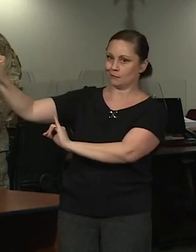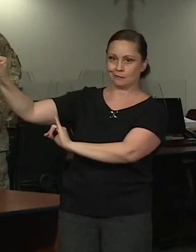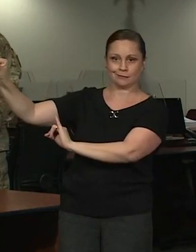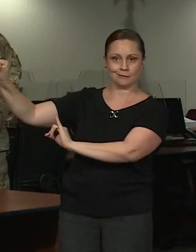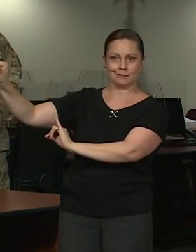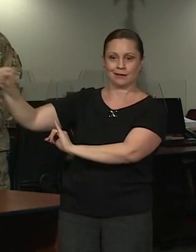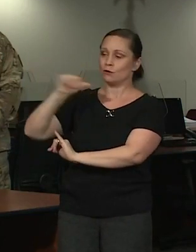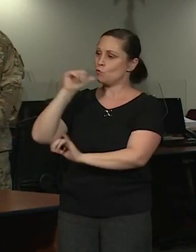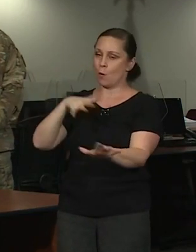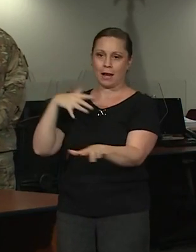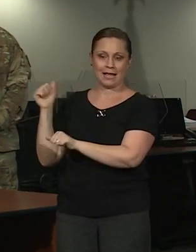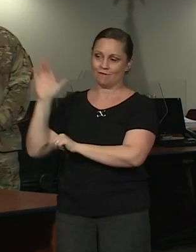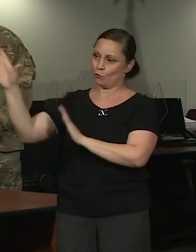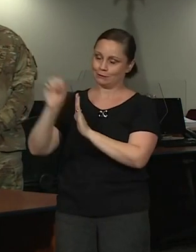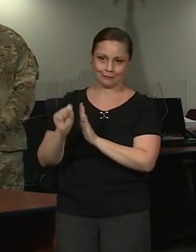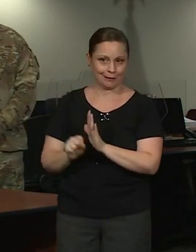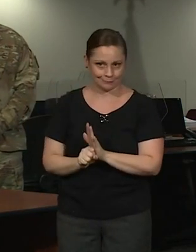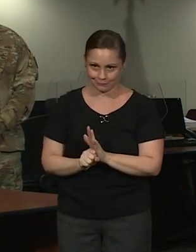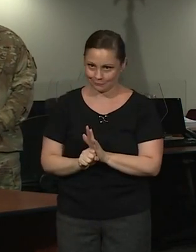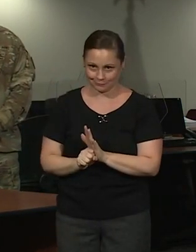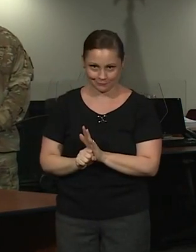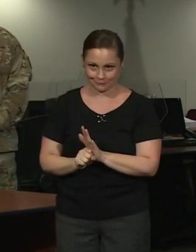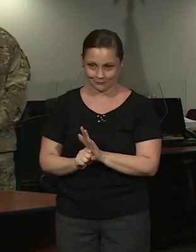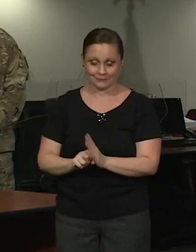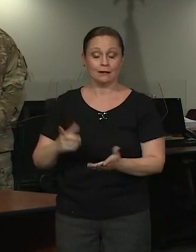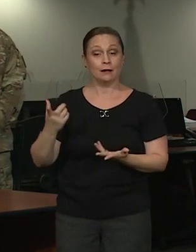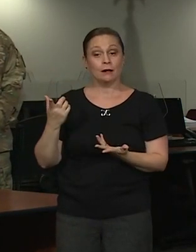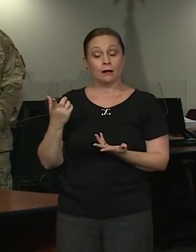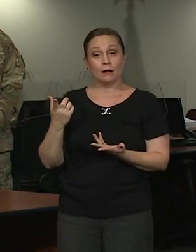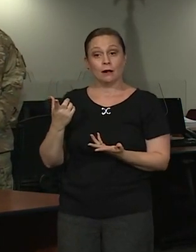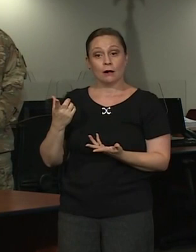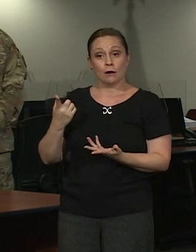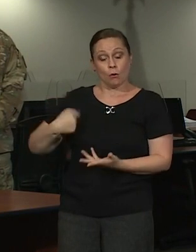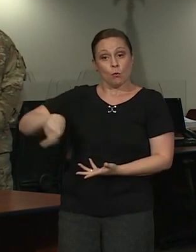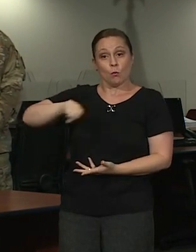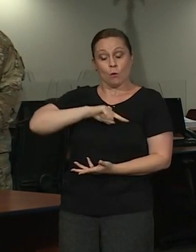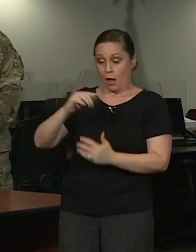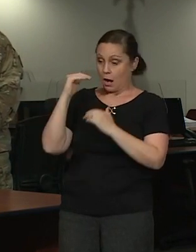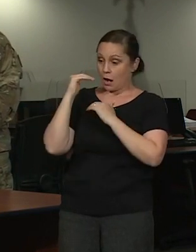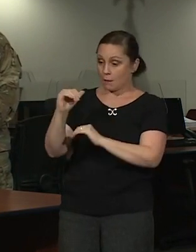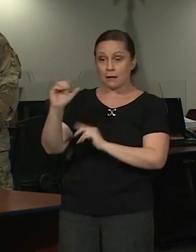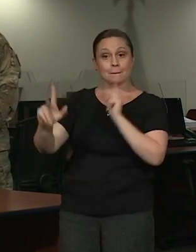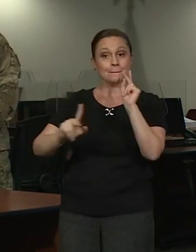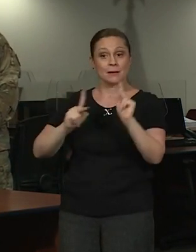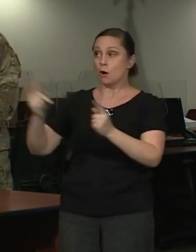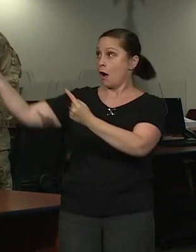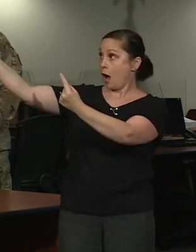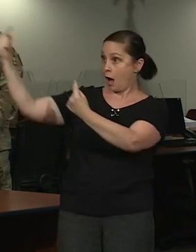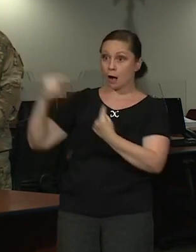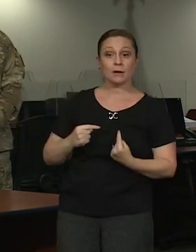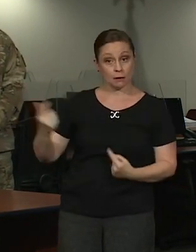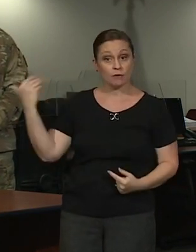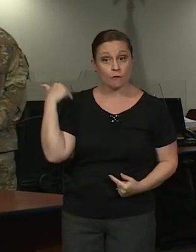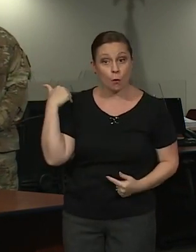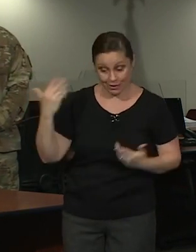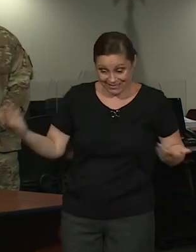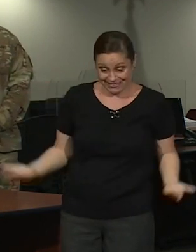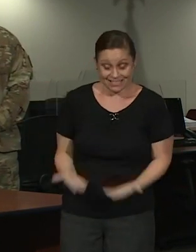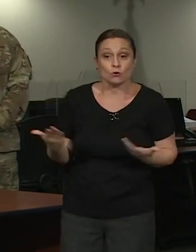anywhere. That was at the time where we put a limit on people coming here from those